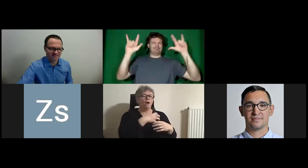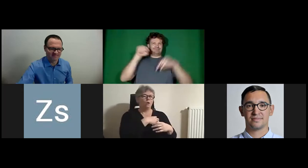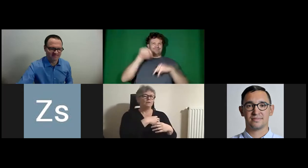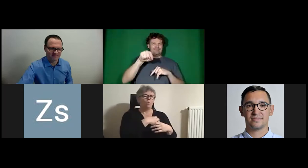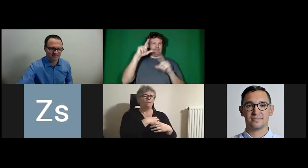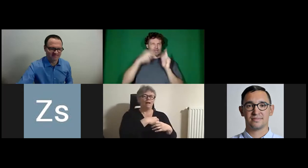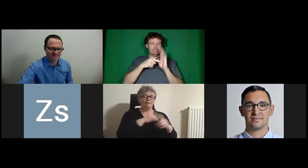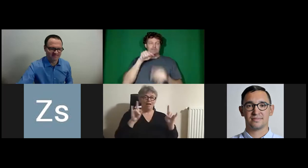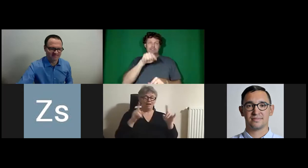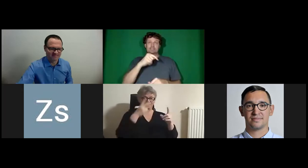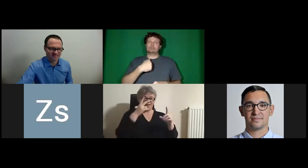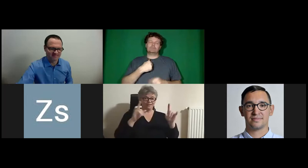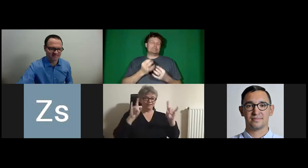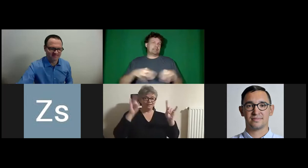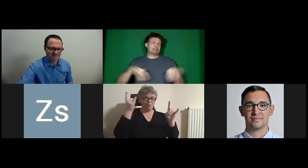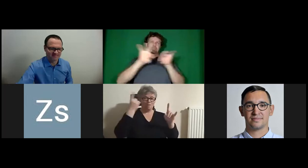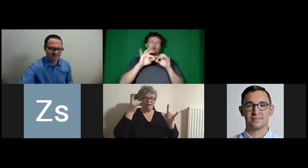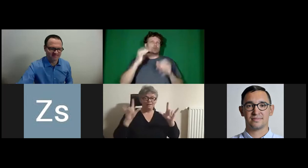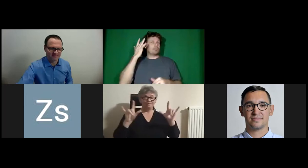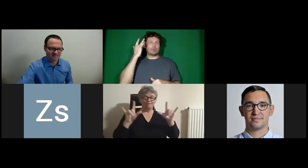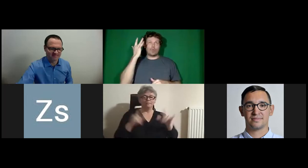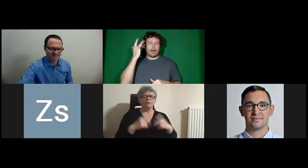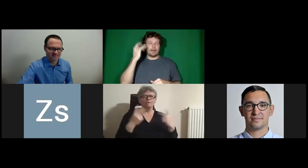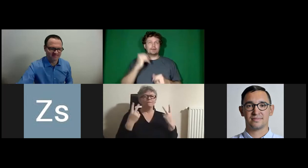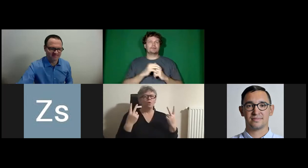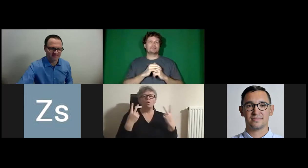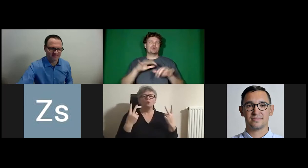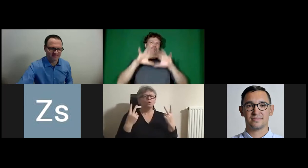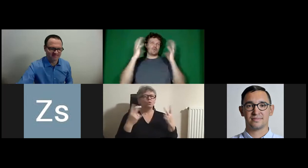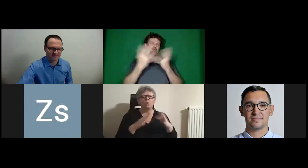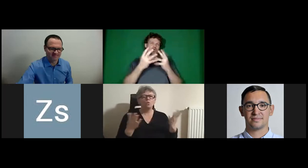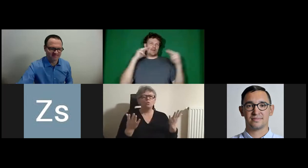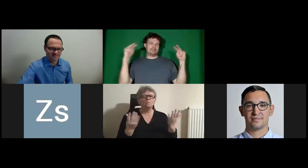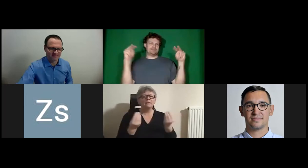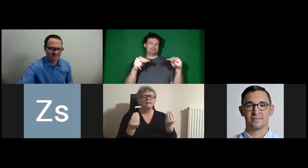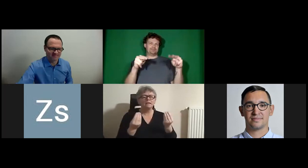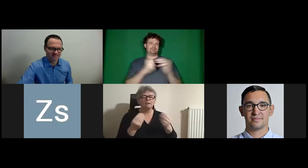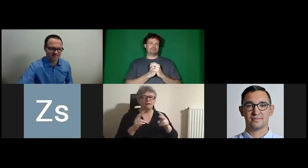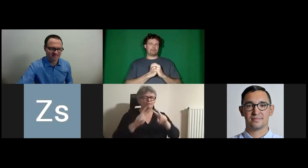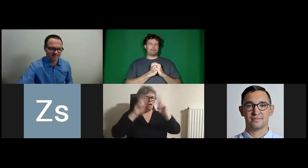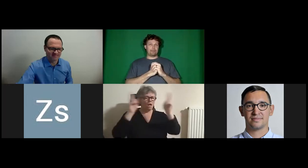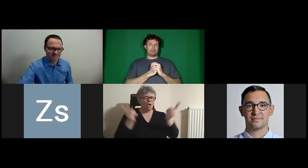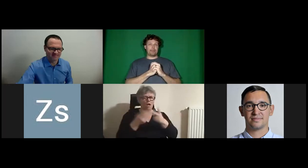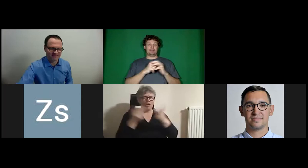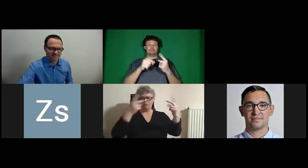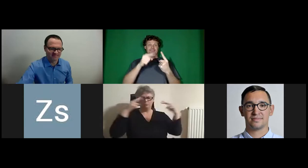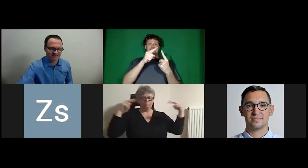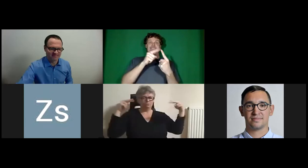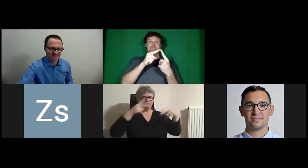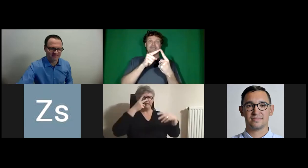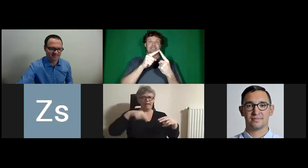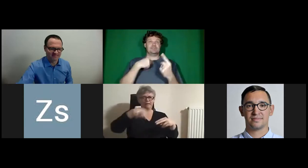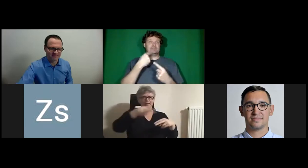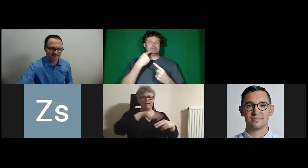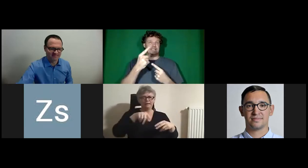So when I worked for the Slovenian team, that photo that I, when I played for the Slovenian team, that was a moment that